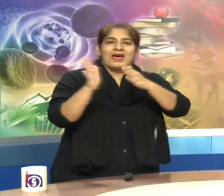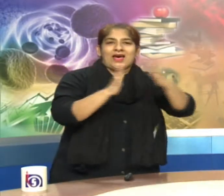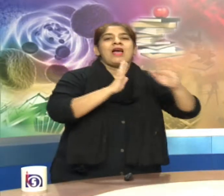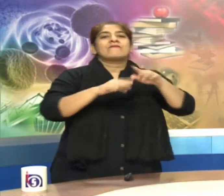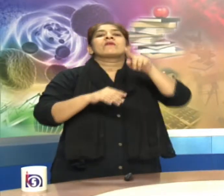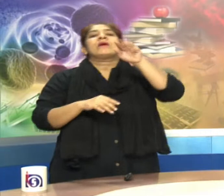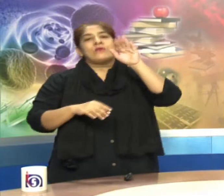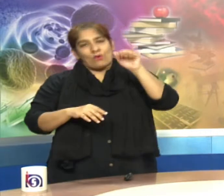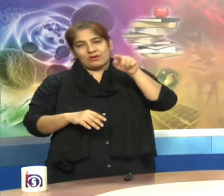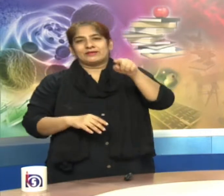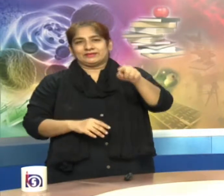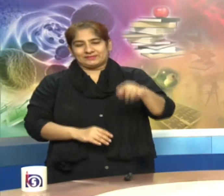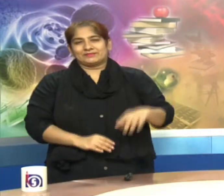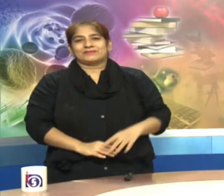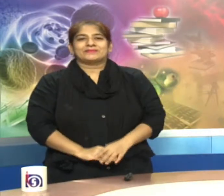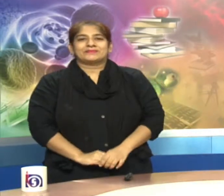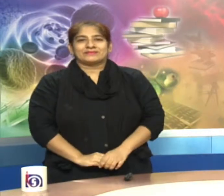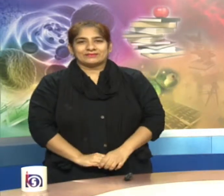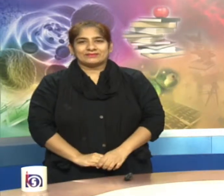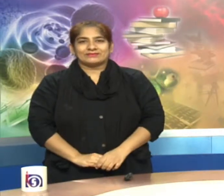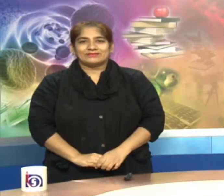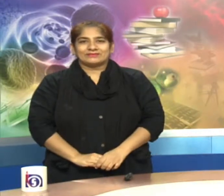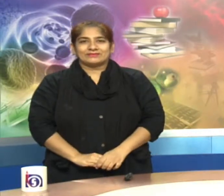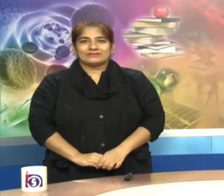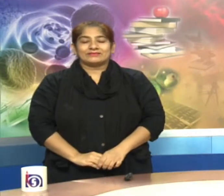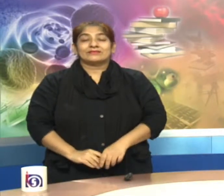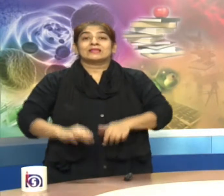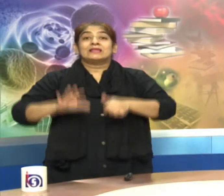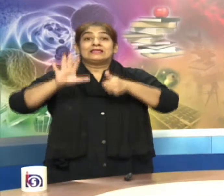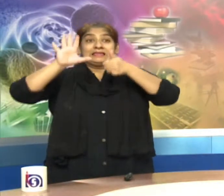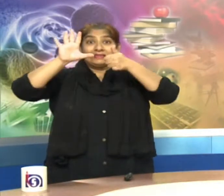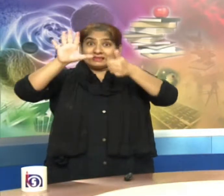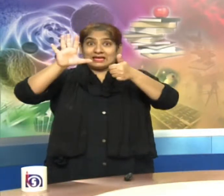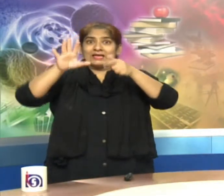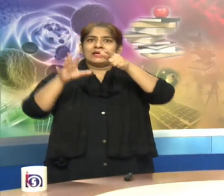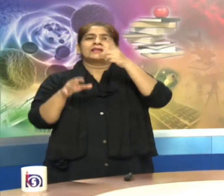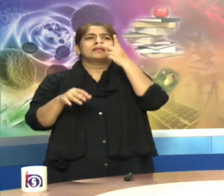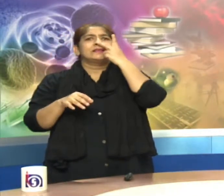product, that is known as film.